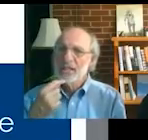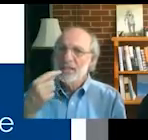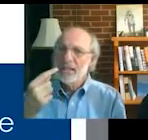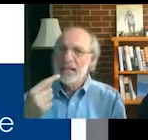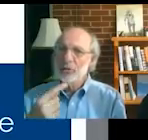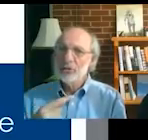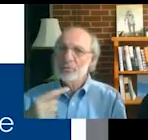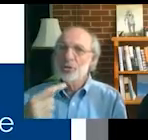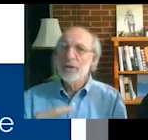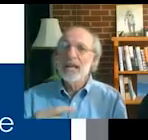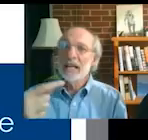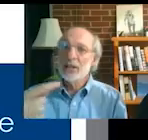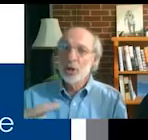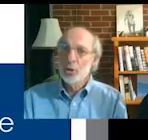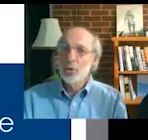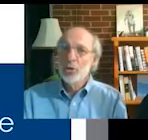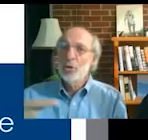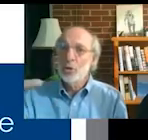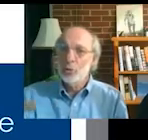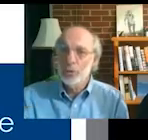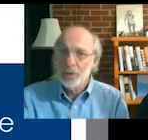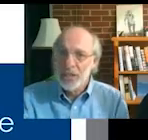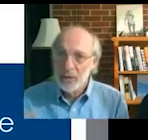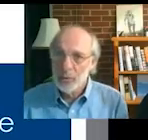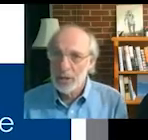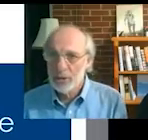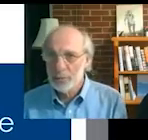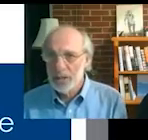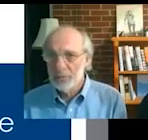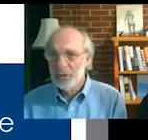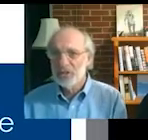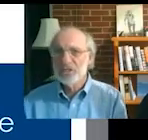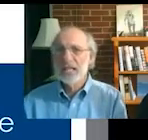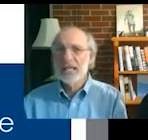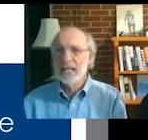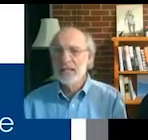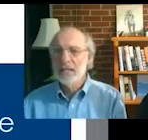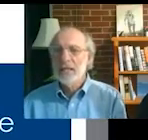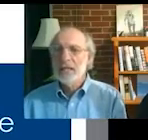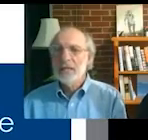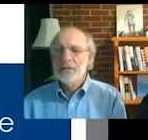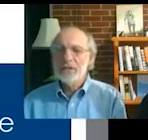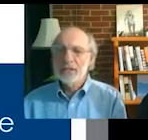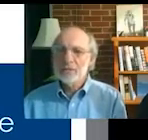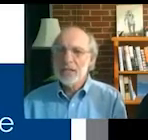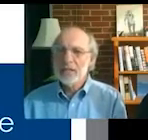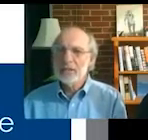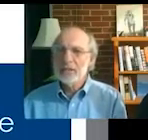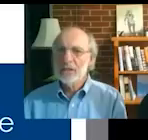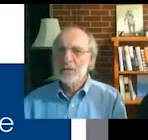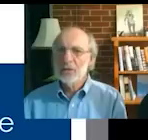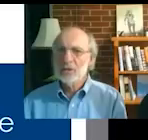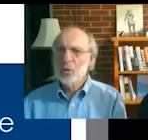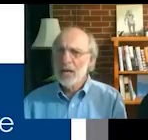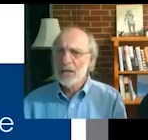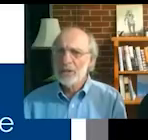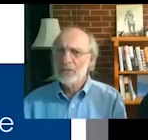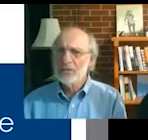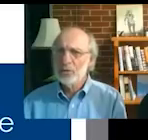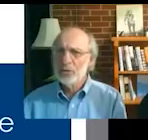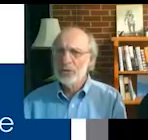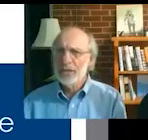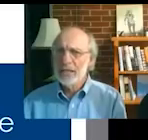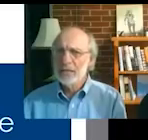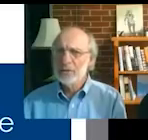skills that allow them to echo or repeat what other people say. If you think about it,